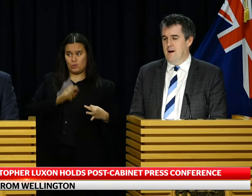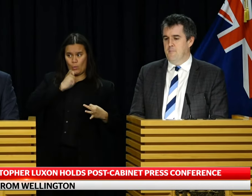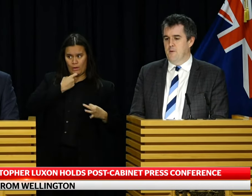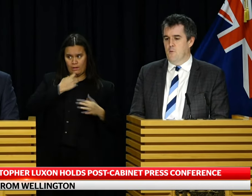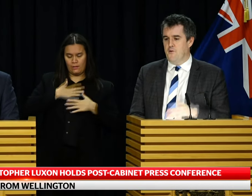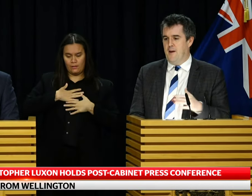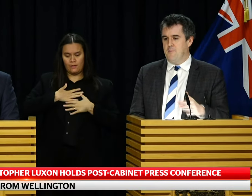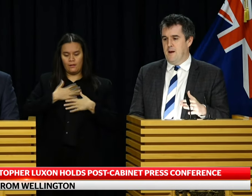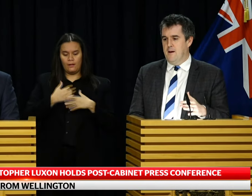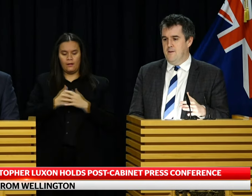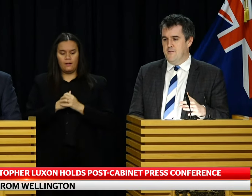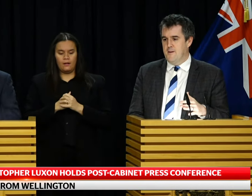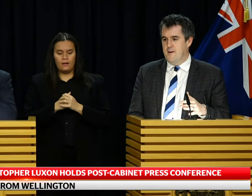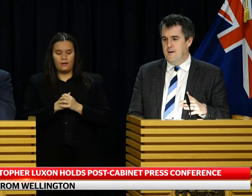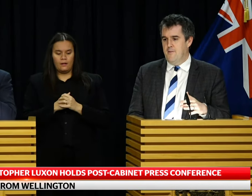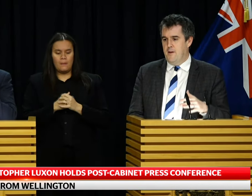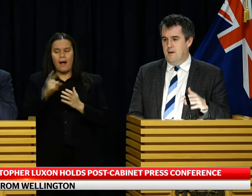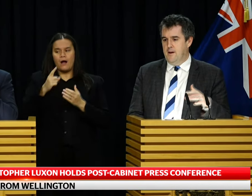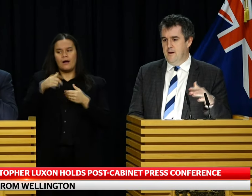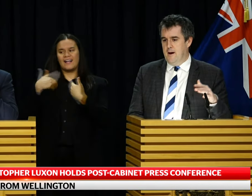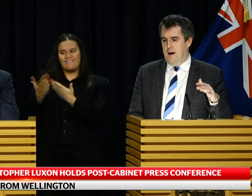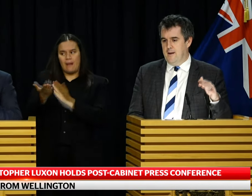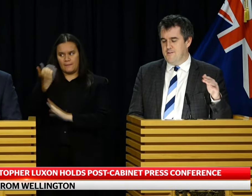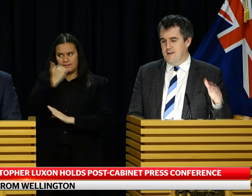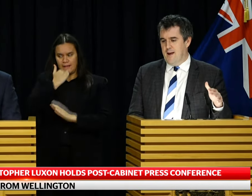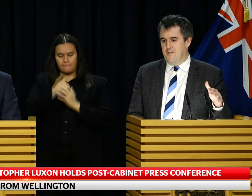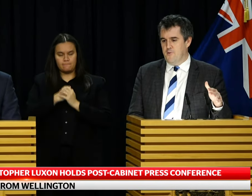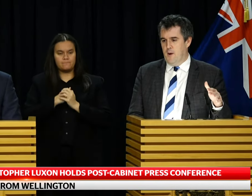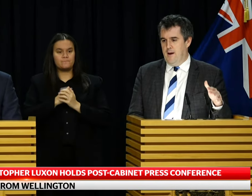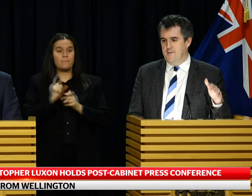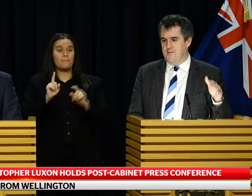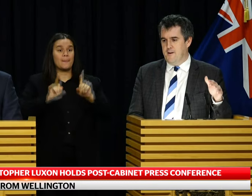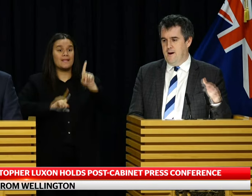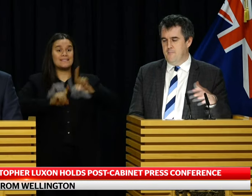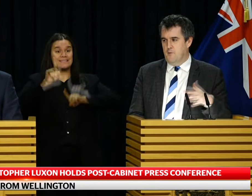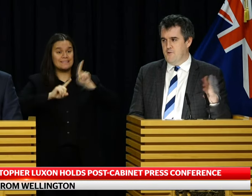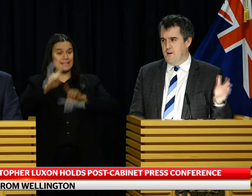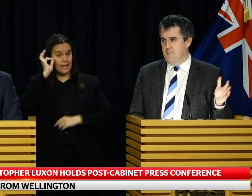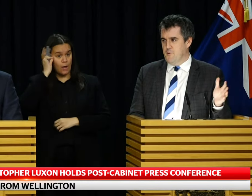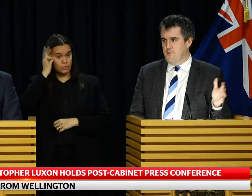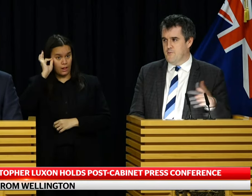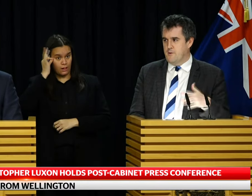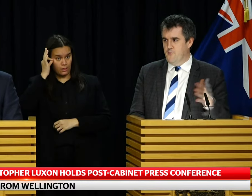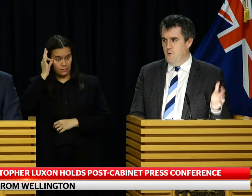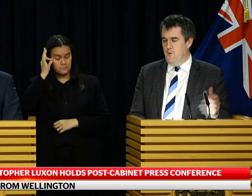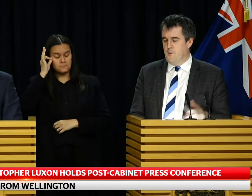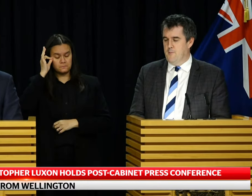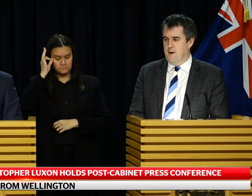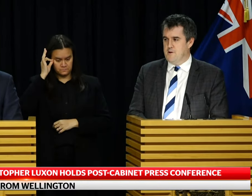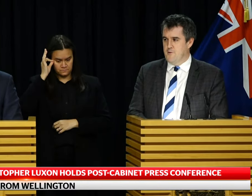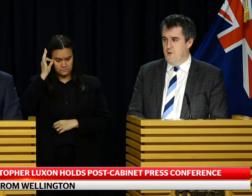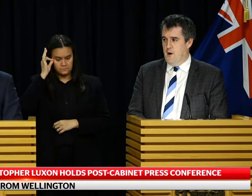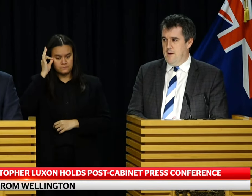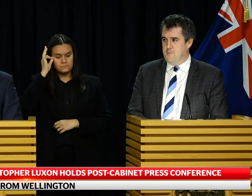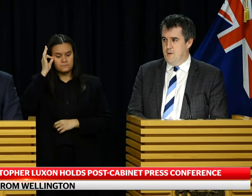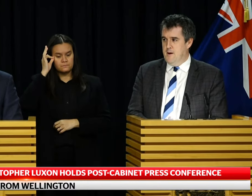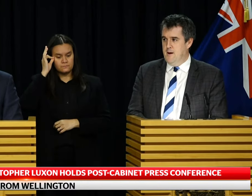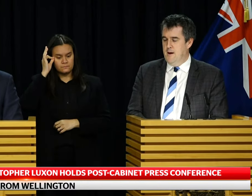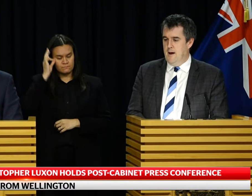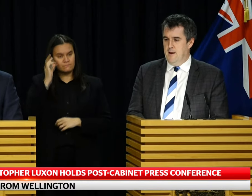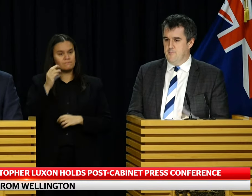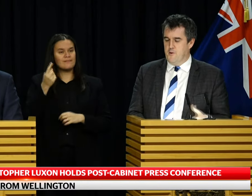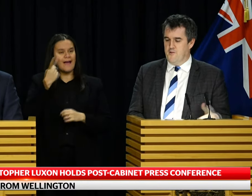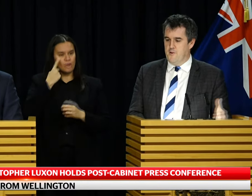that, what's happening is the City Council has obviously come to its view on the recommendations of the